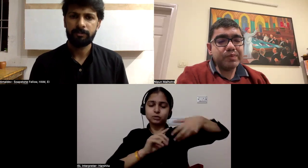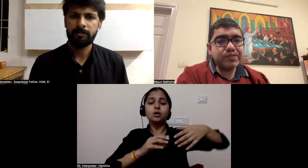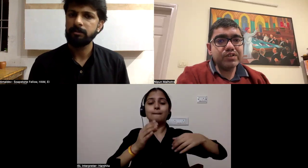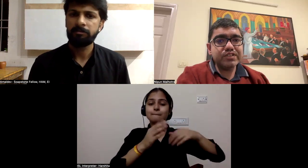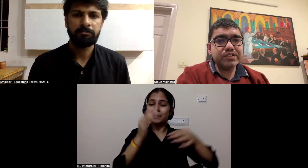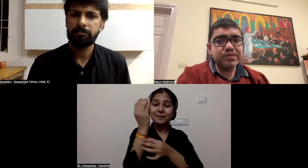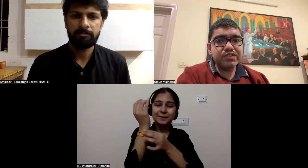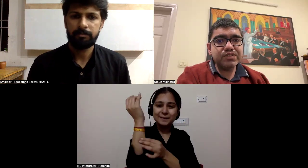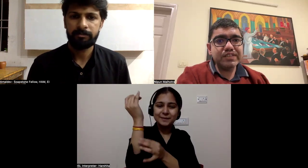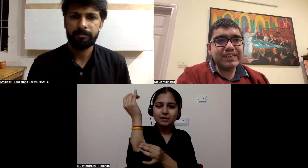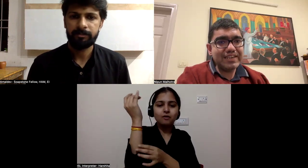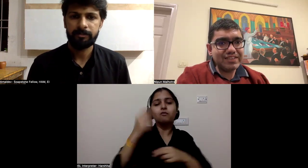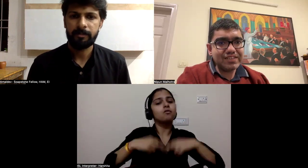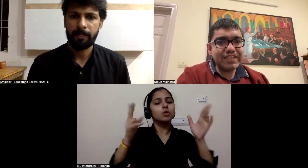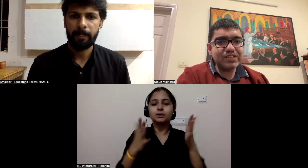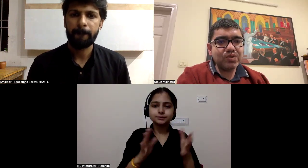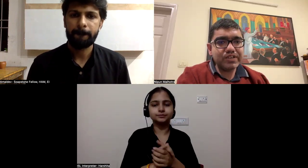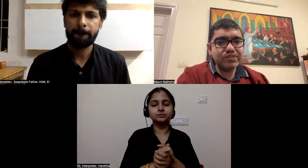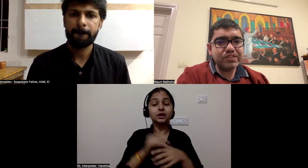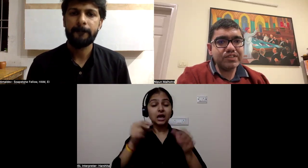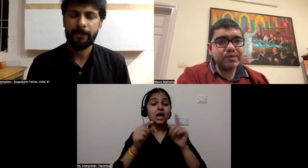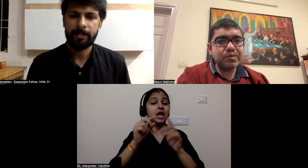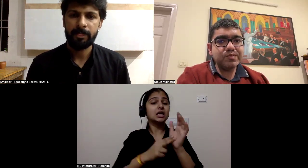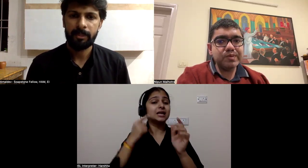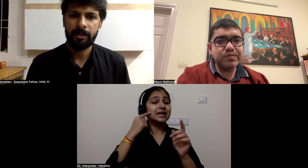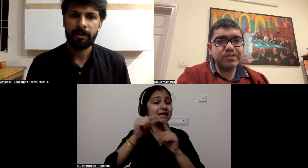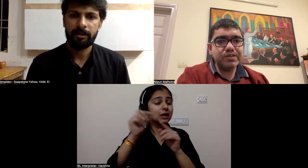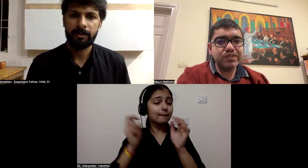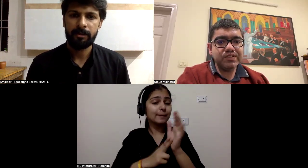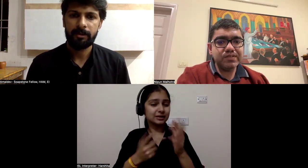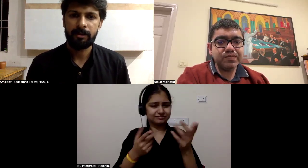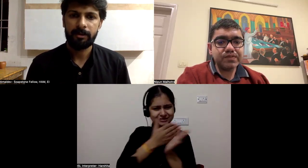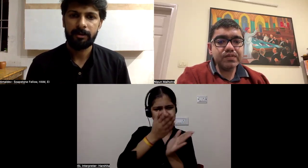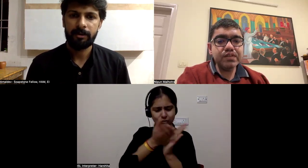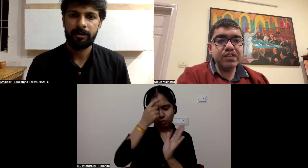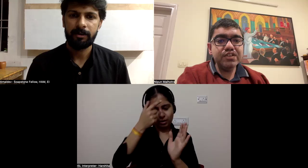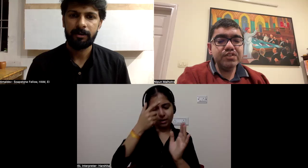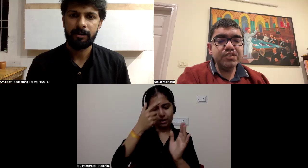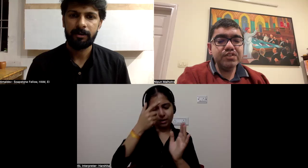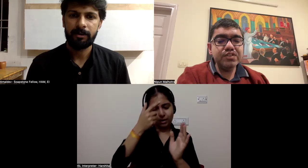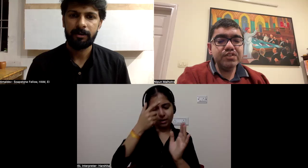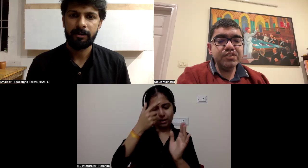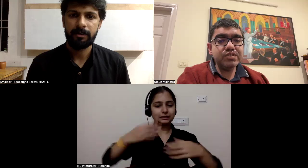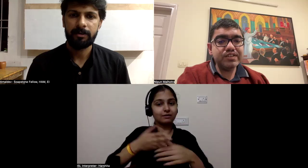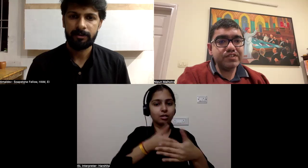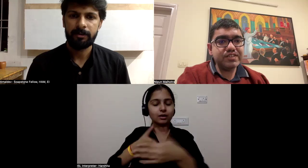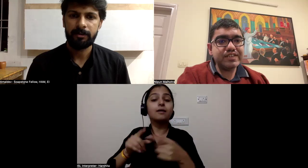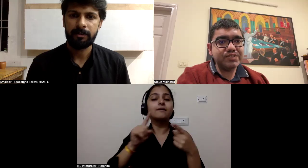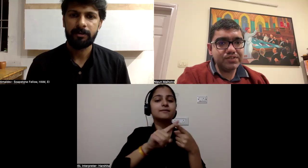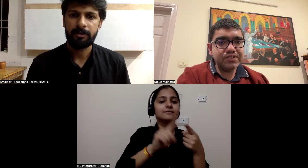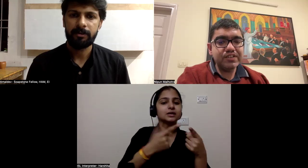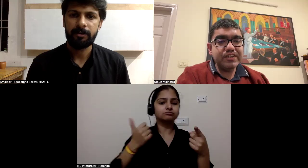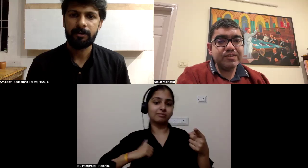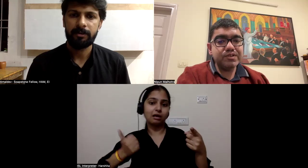The Nippon Foundation really works on three A's, as I like to call it, which are the three big problems people with disabilities face. Those are the first A is